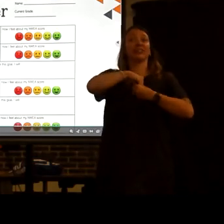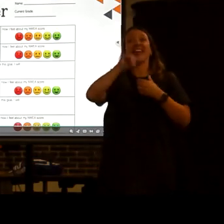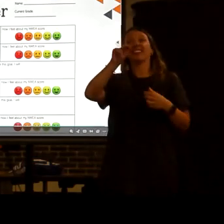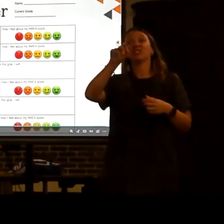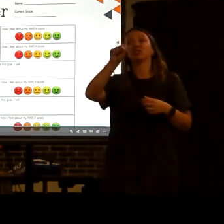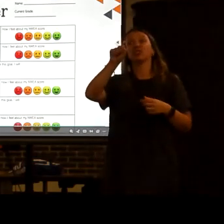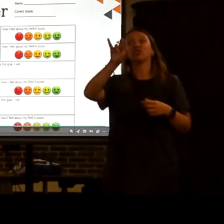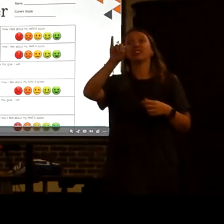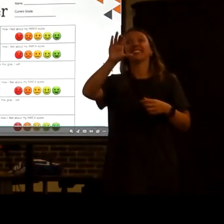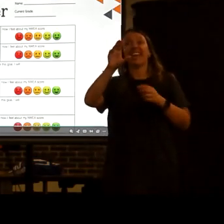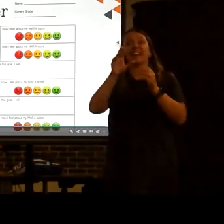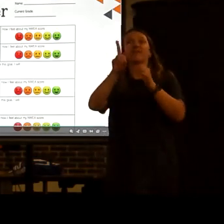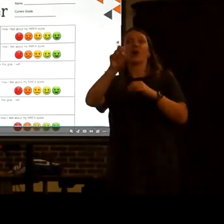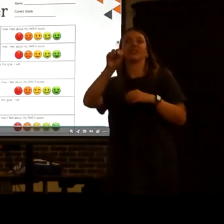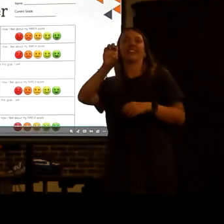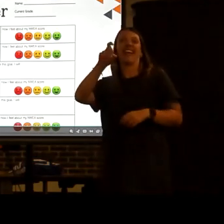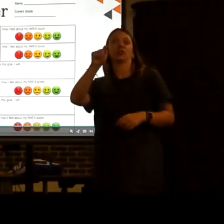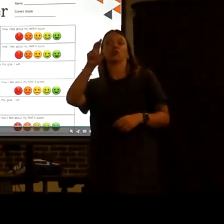kids are different.